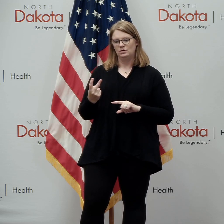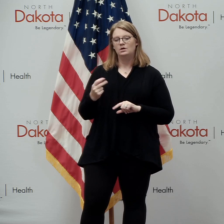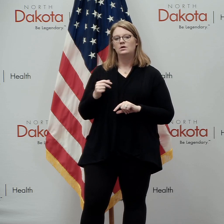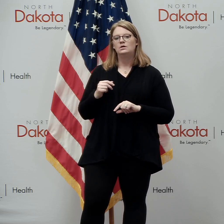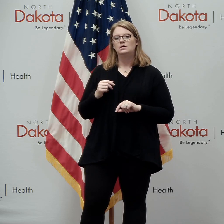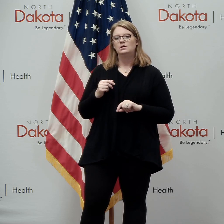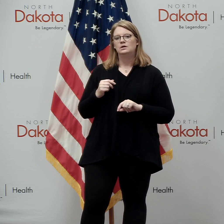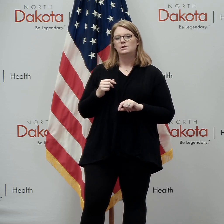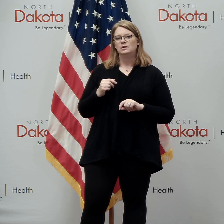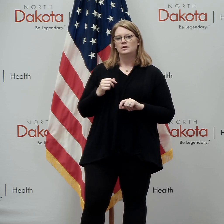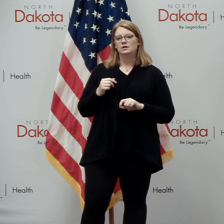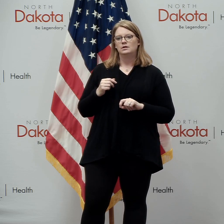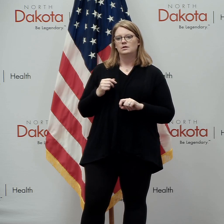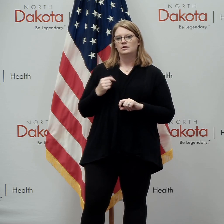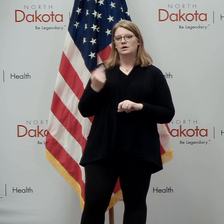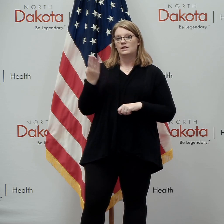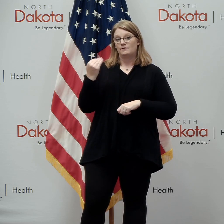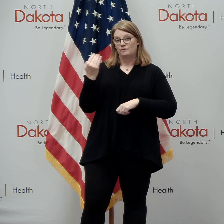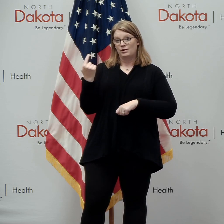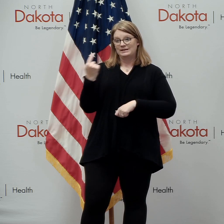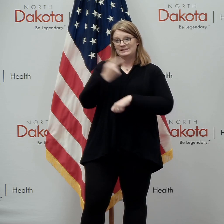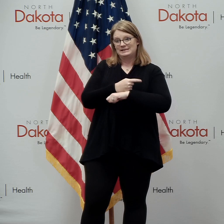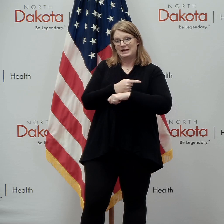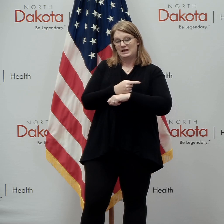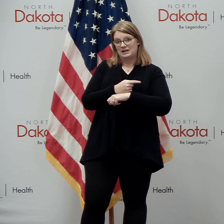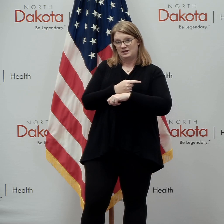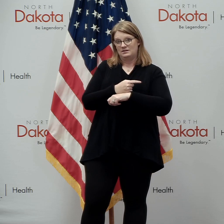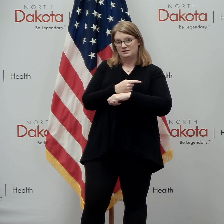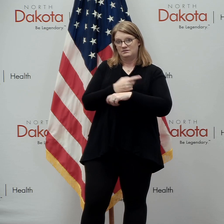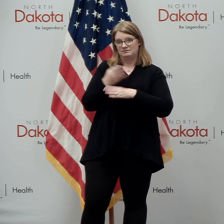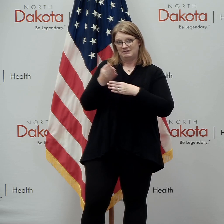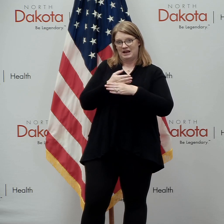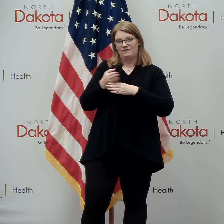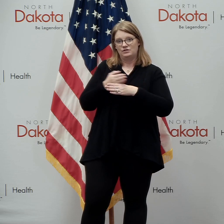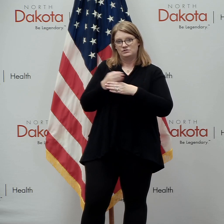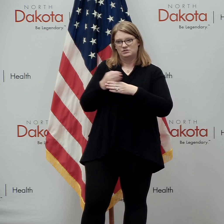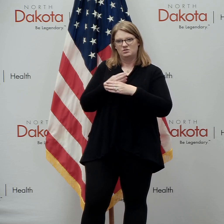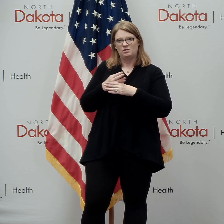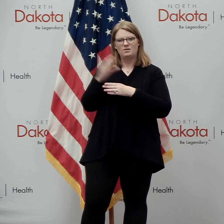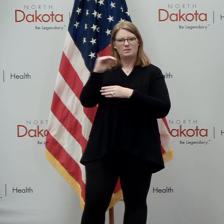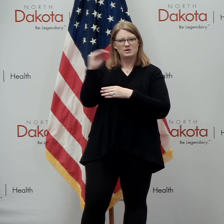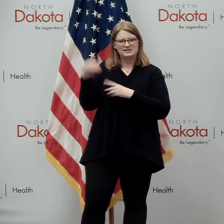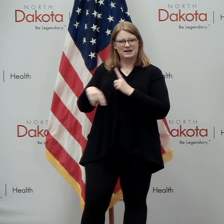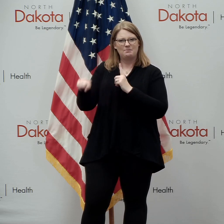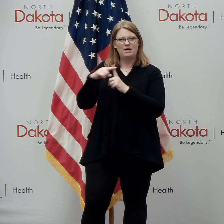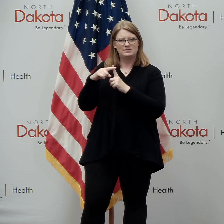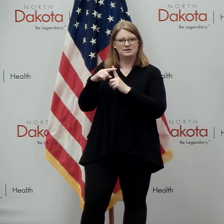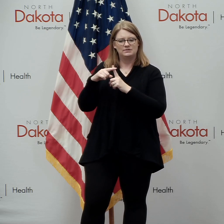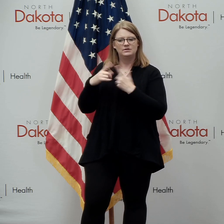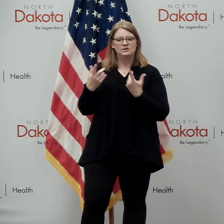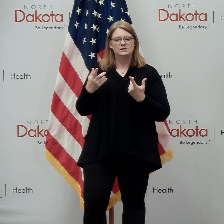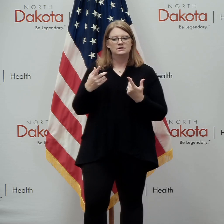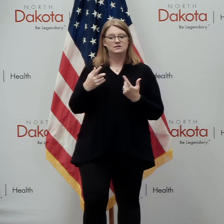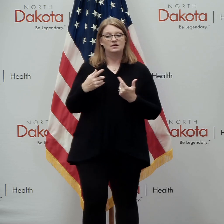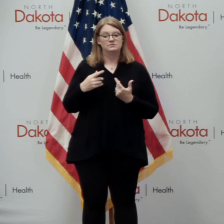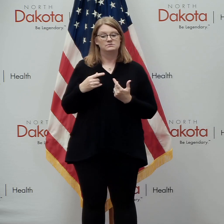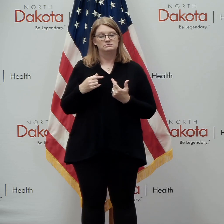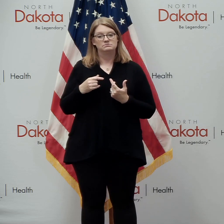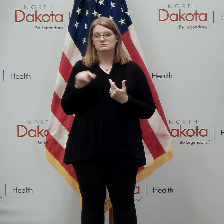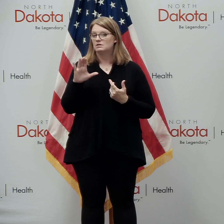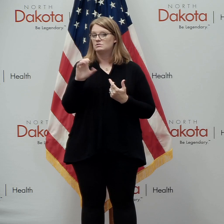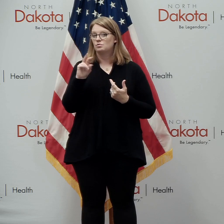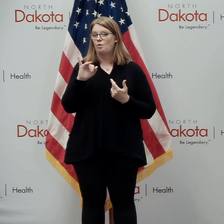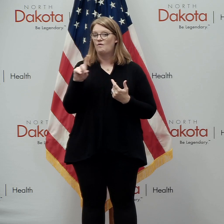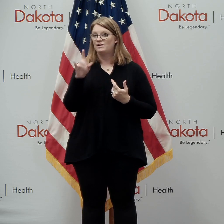the 14-day rolling percent positive. So we've got COVID, if you will, in the neighborhood, and we've